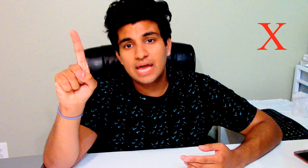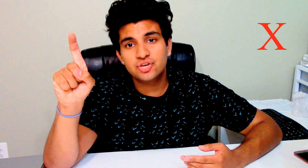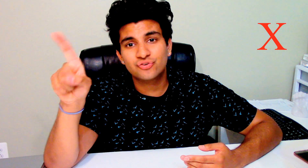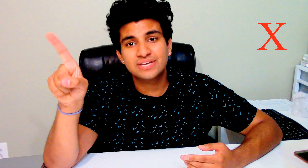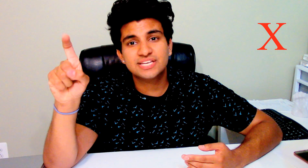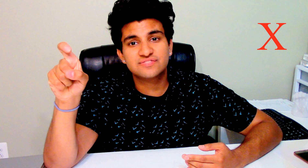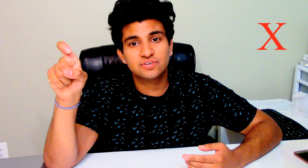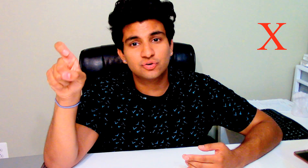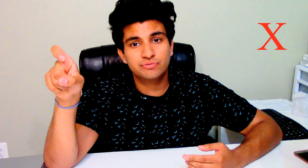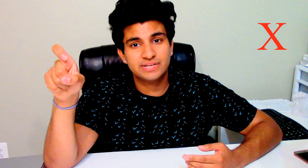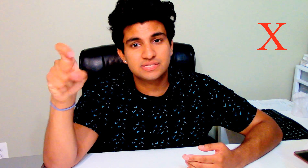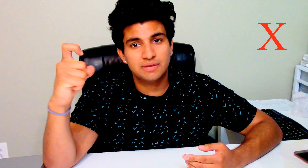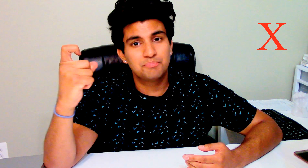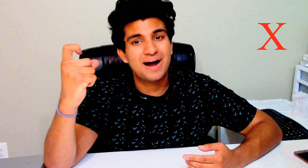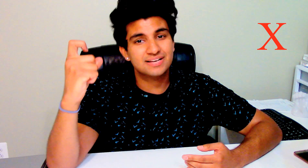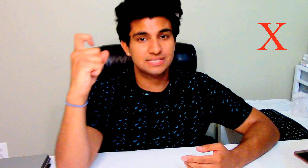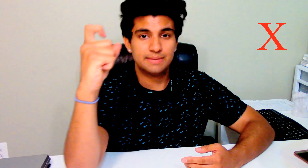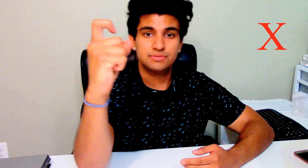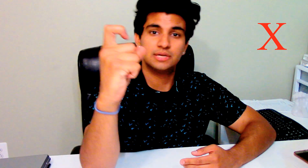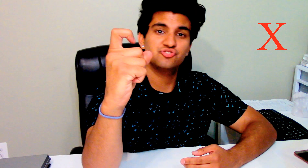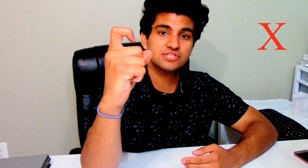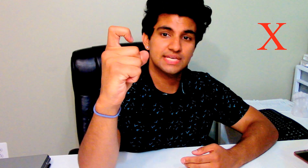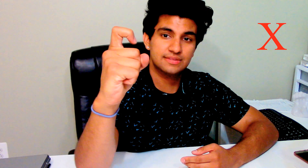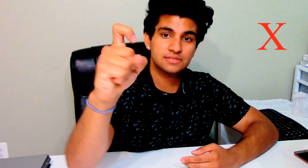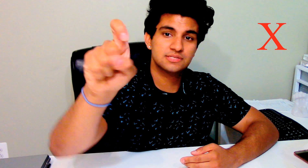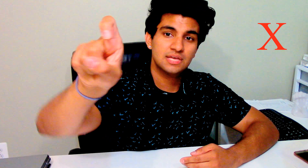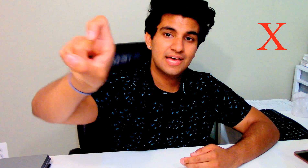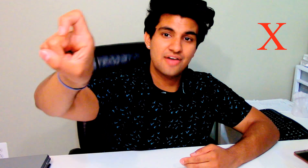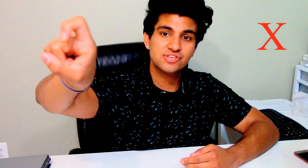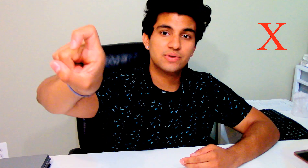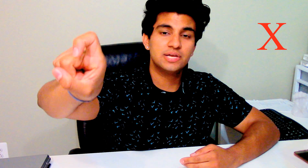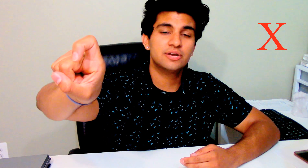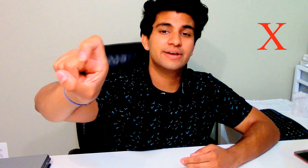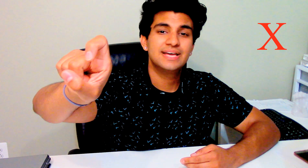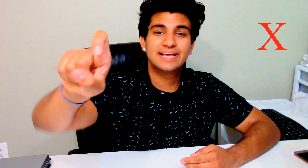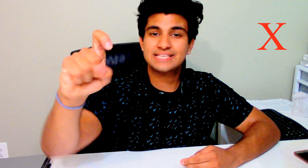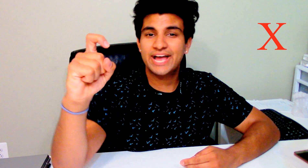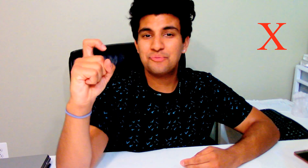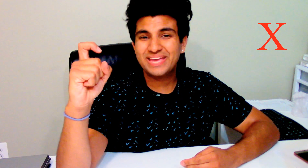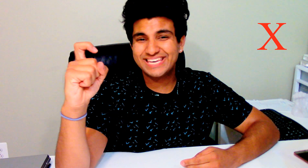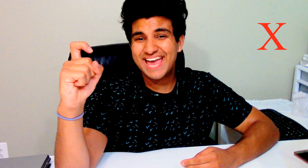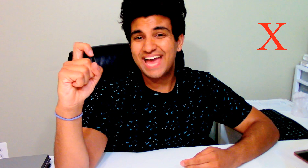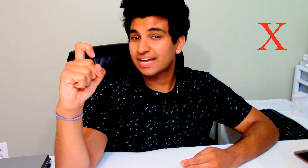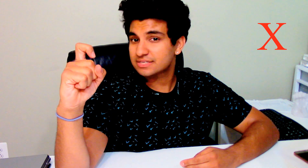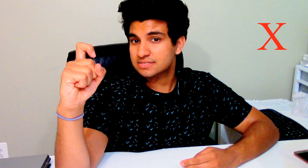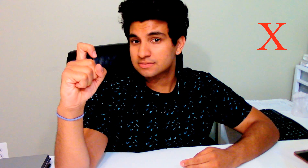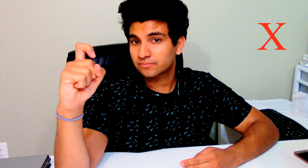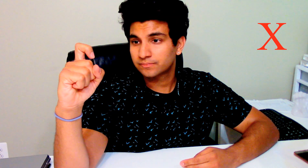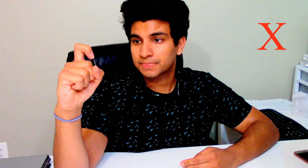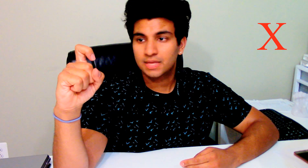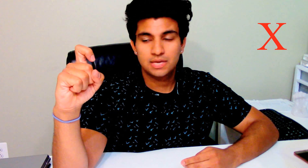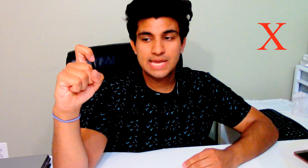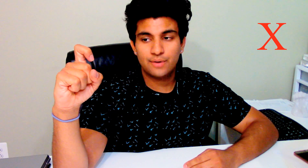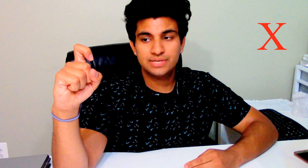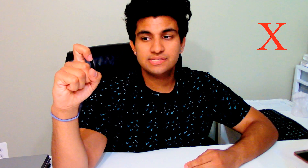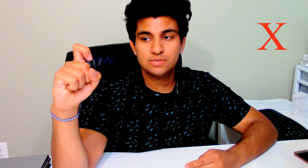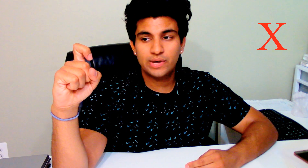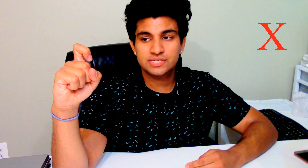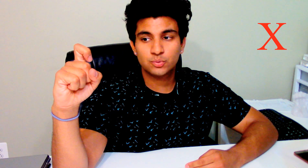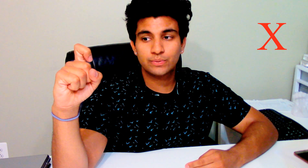your index finger creates a box-like thing, just like this. And this right here is how you make an X. Now an easy way to